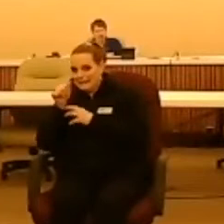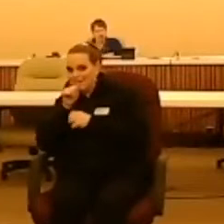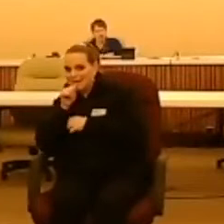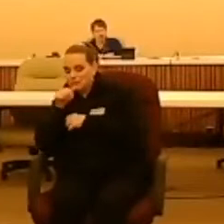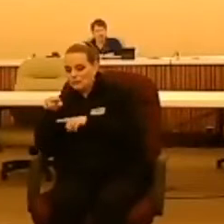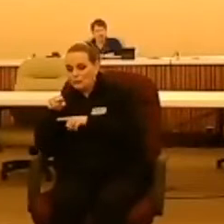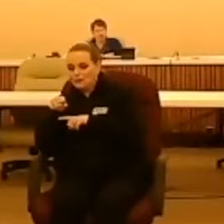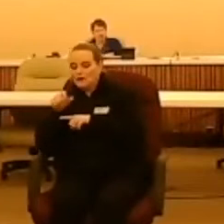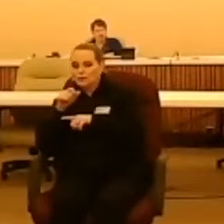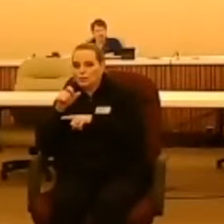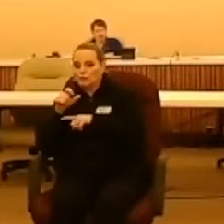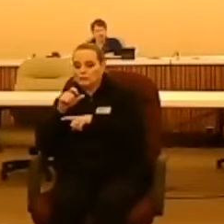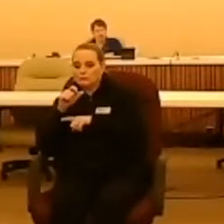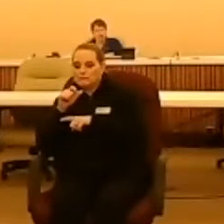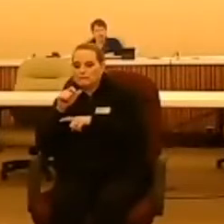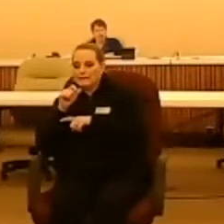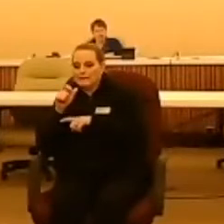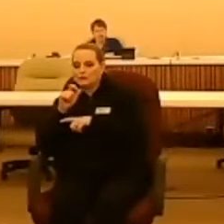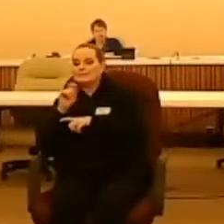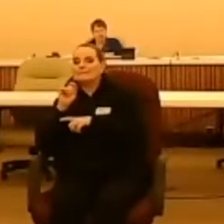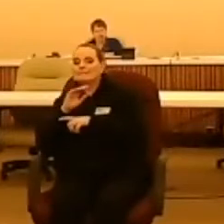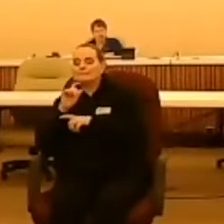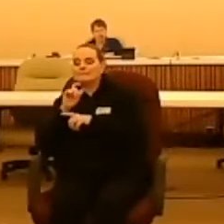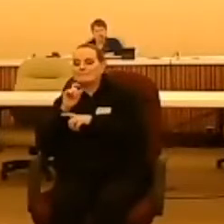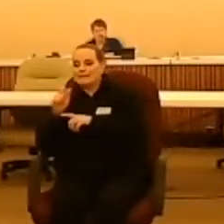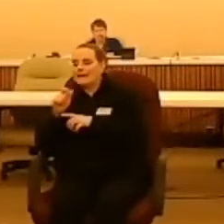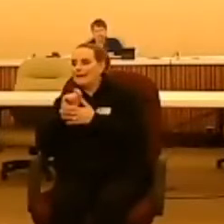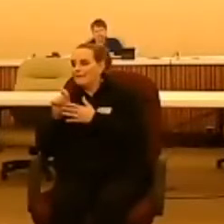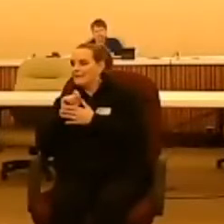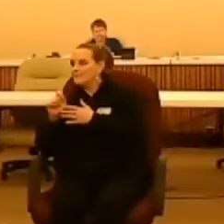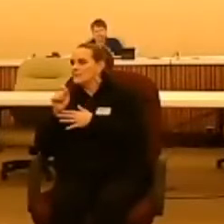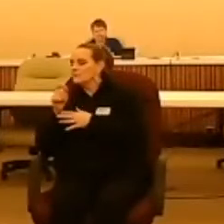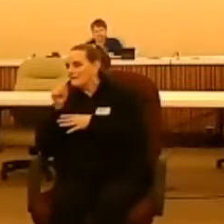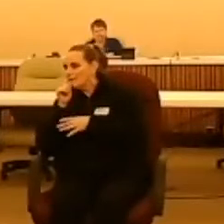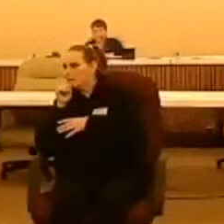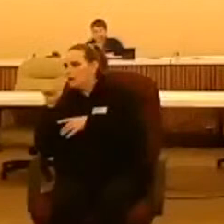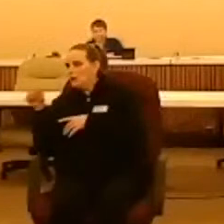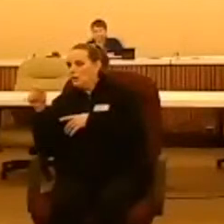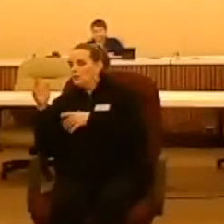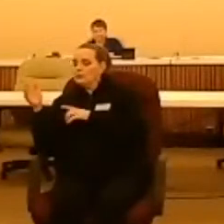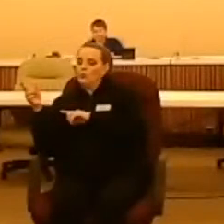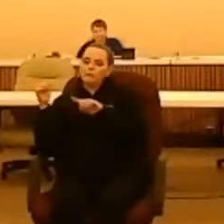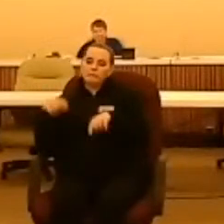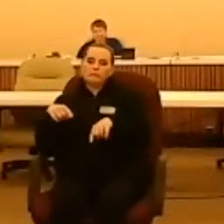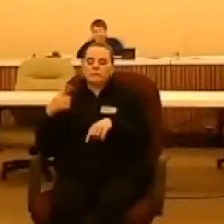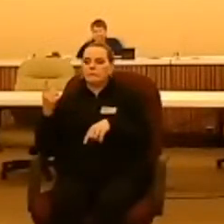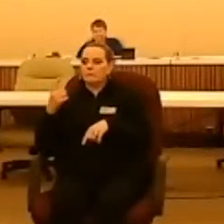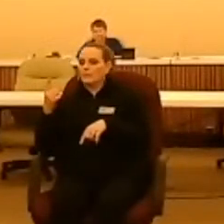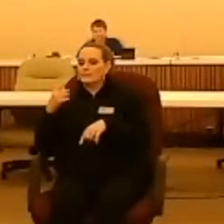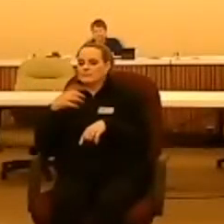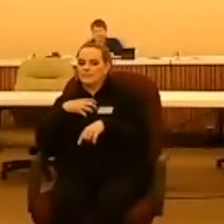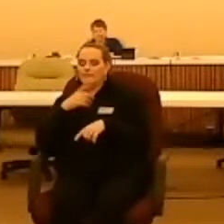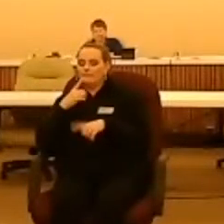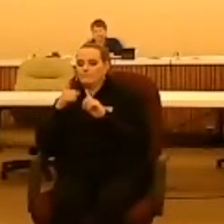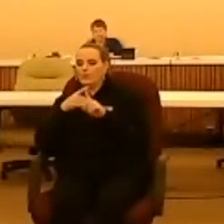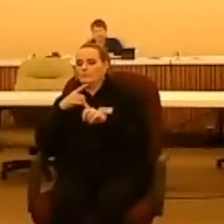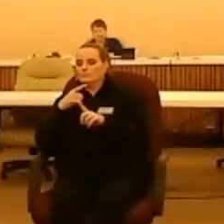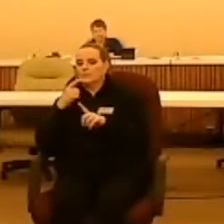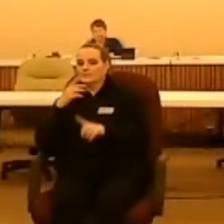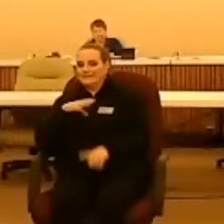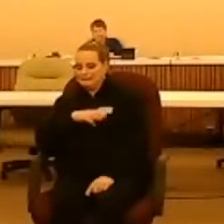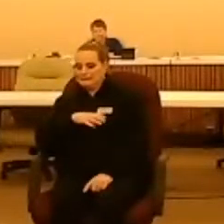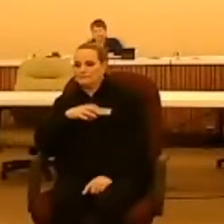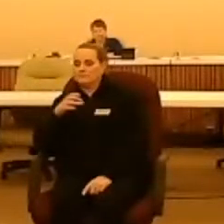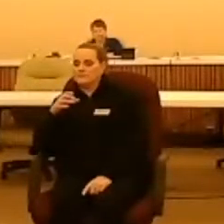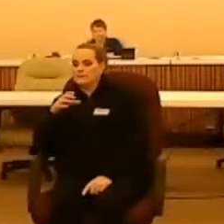any confidential information in it. Steve, so if the complaint comes in from a citizen, from an original